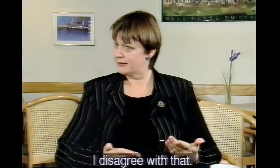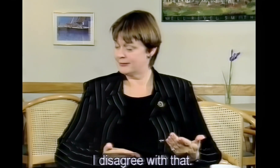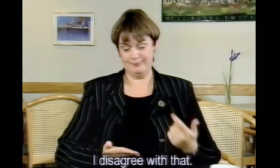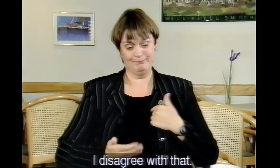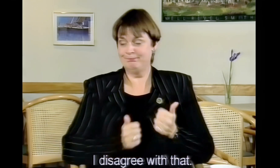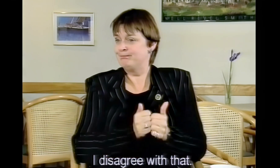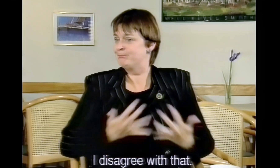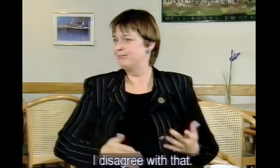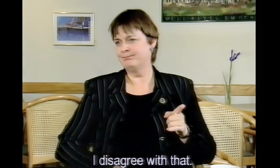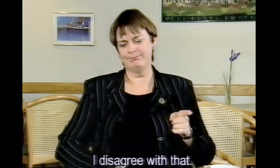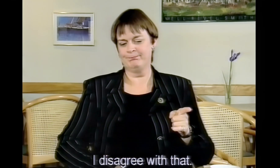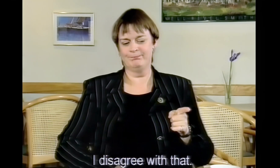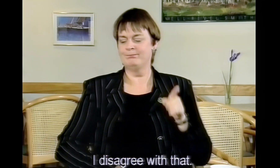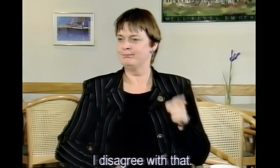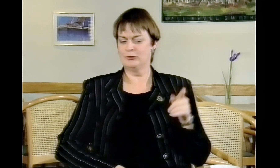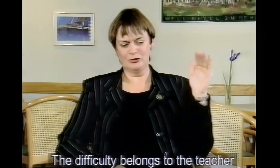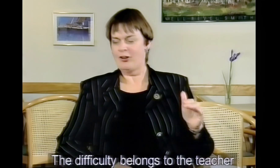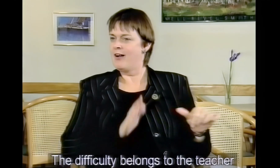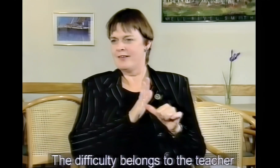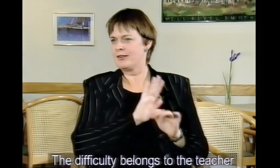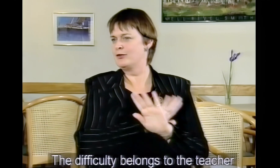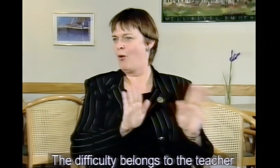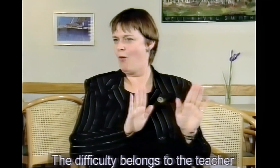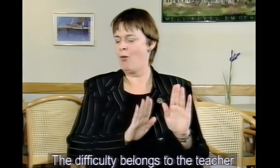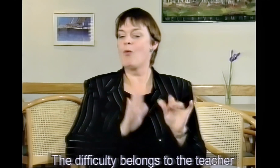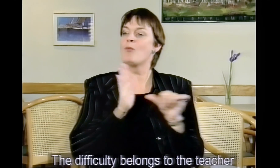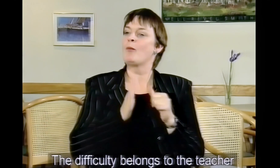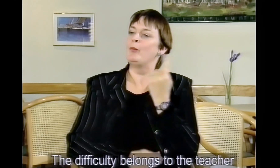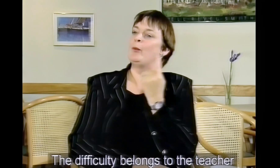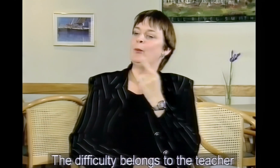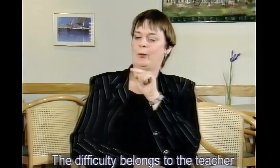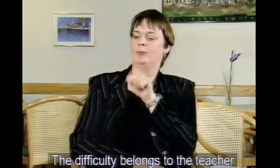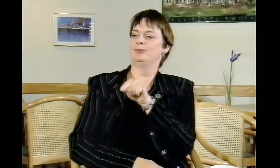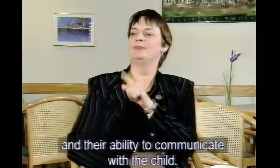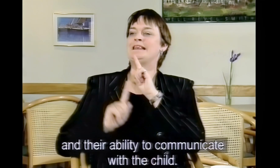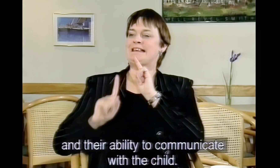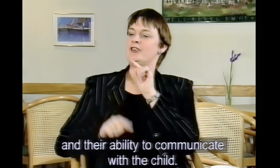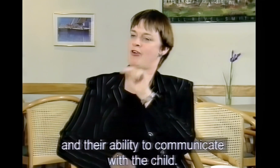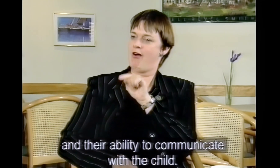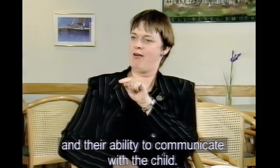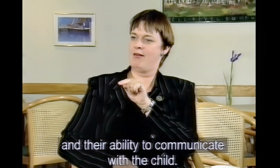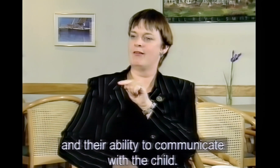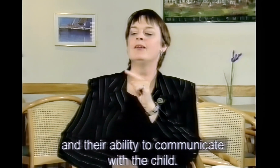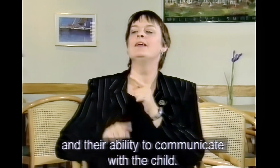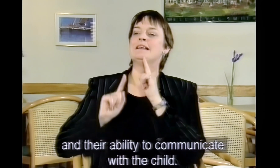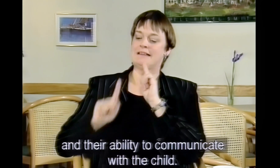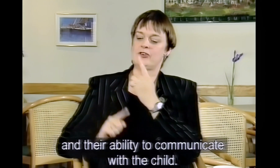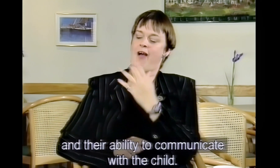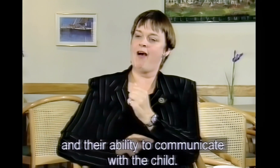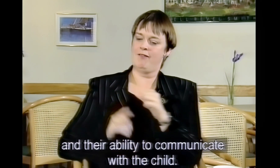I disagree with that. The difficulty is given to the child when in fact it belongs to the teacher and their ability to communicate with